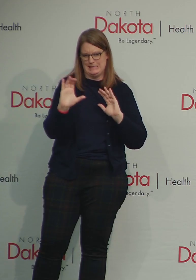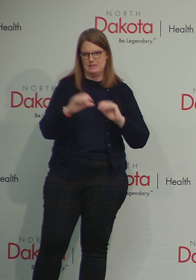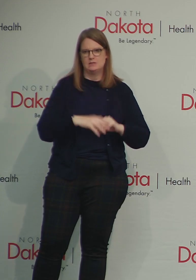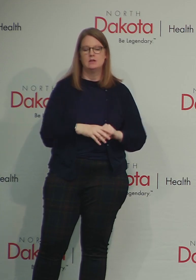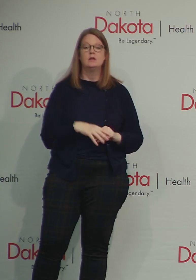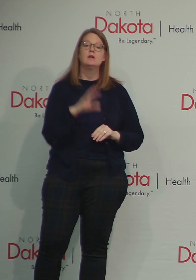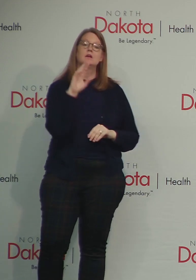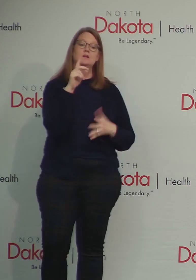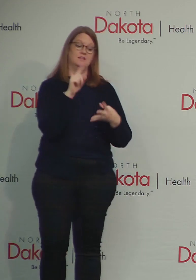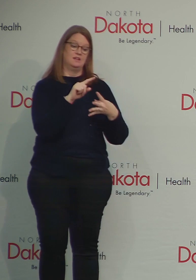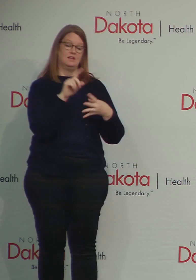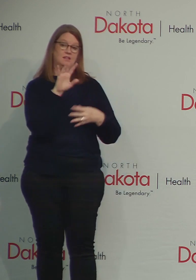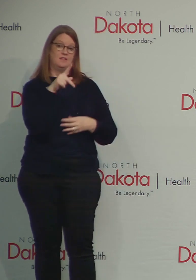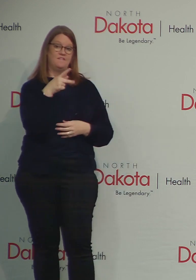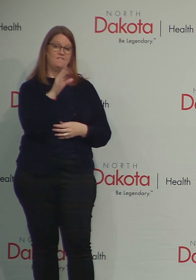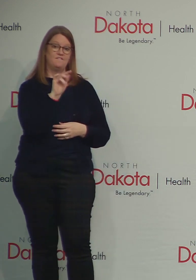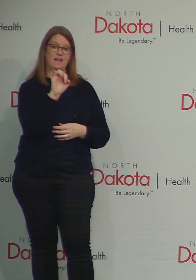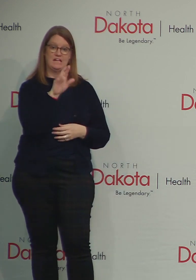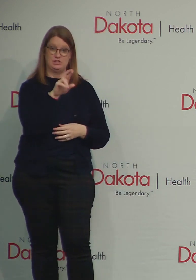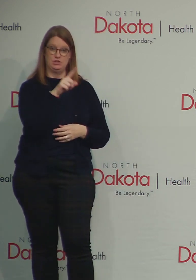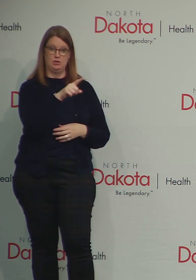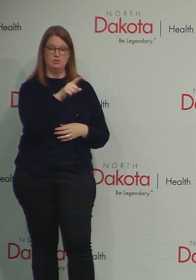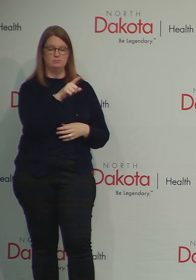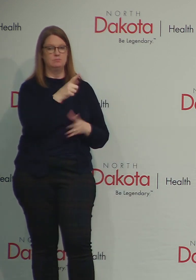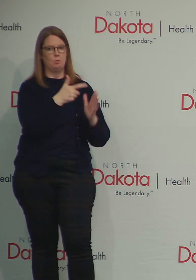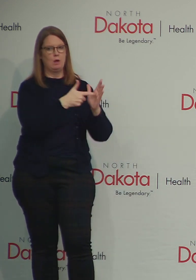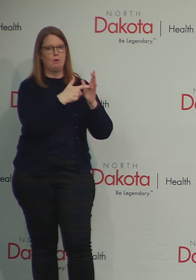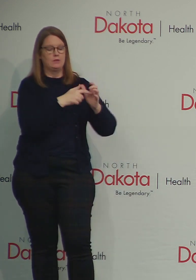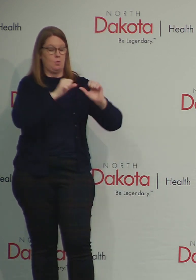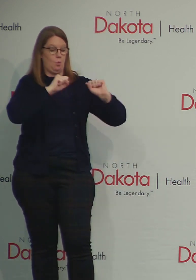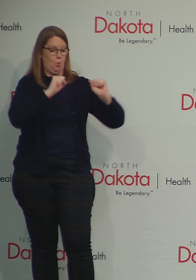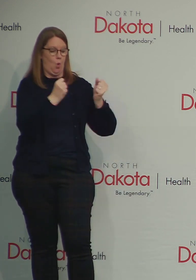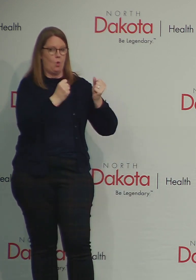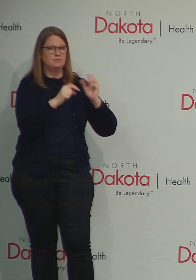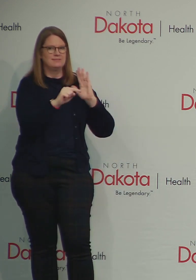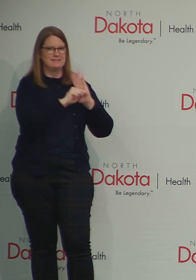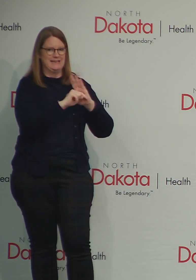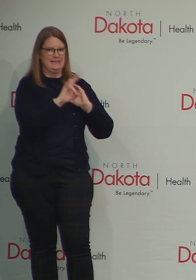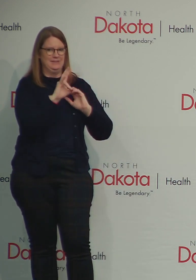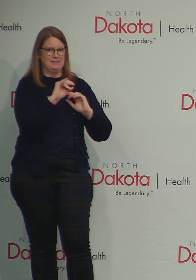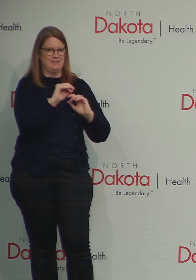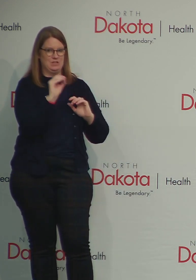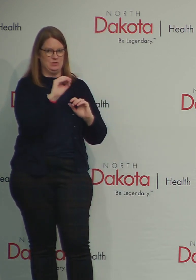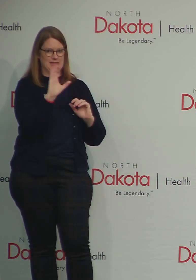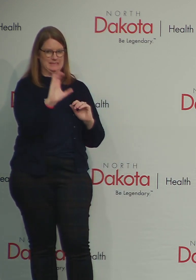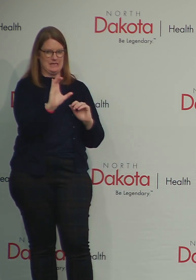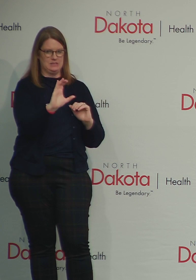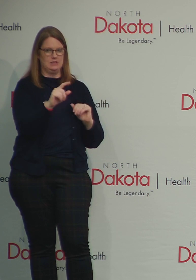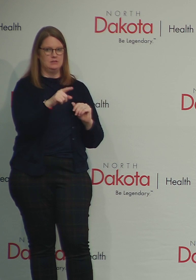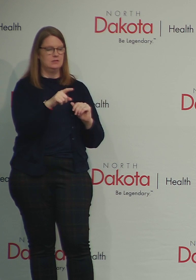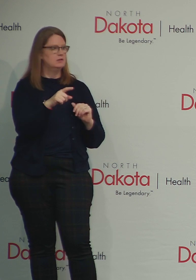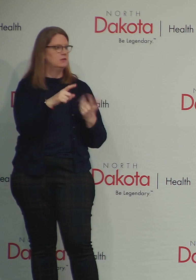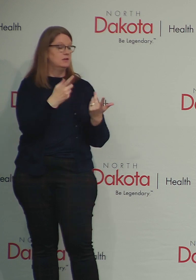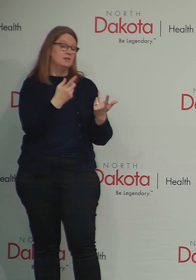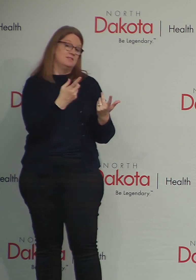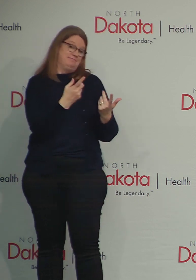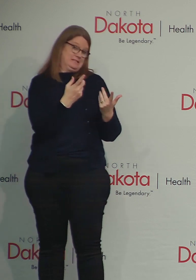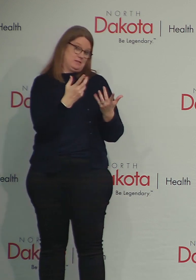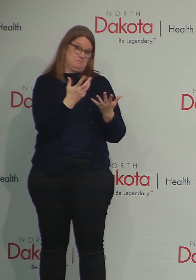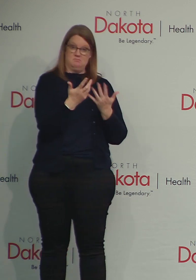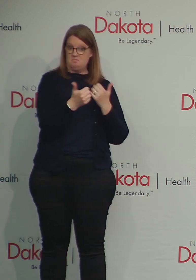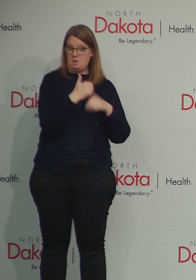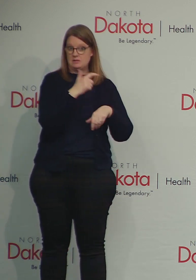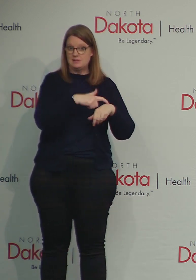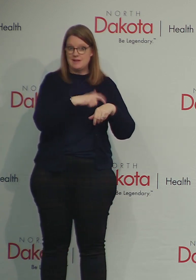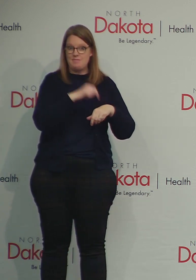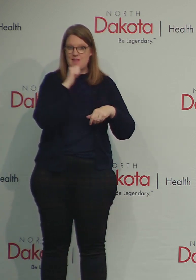the Pfizer vaccine does require ultra cold storage down to negative 70 Celsius, and this isn't something healthcare providers traditionally